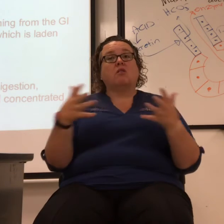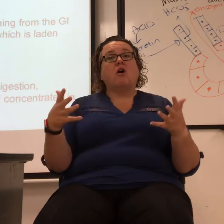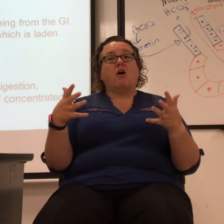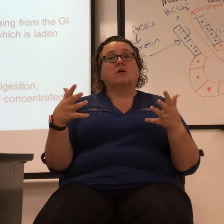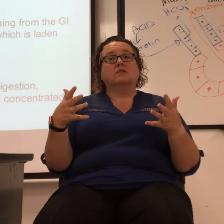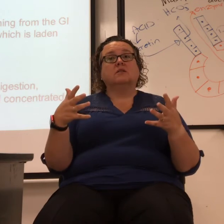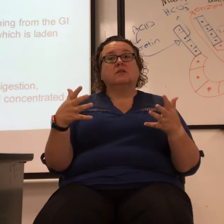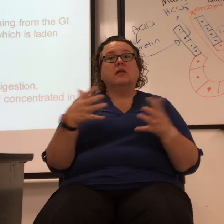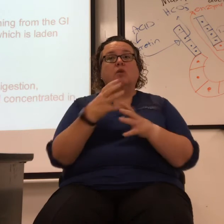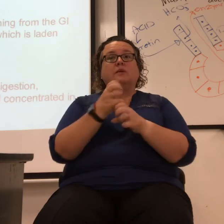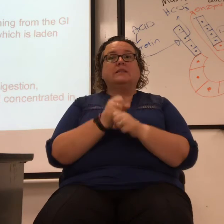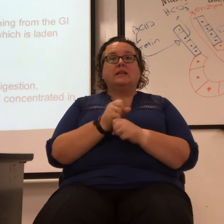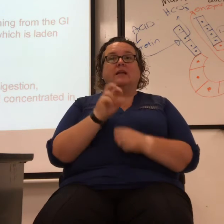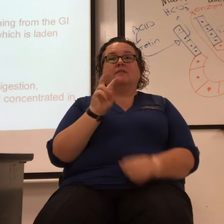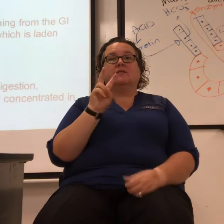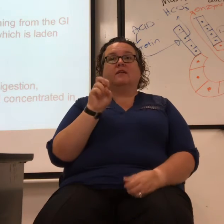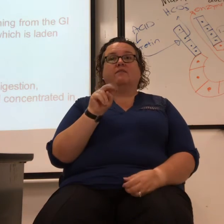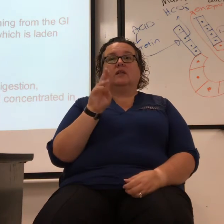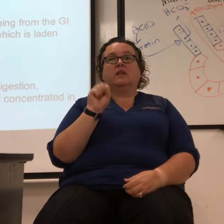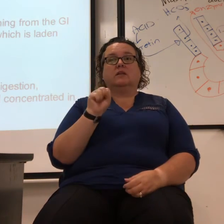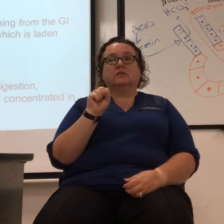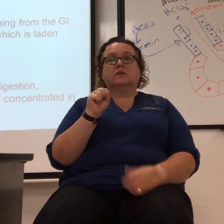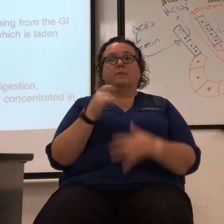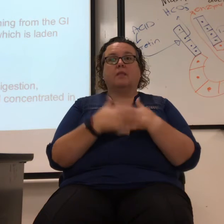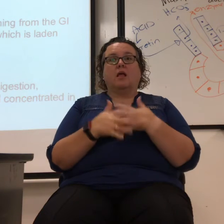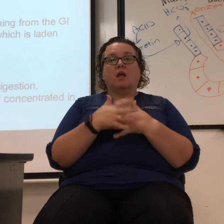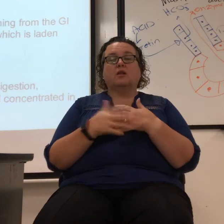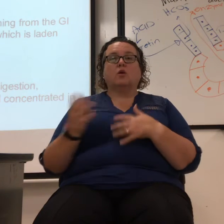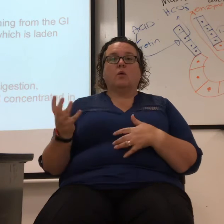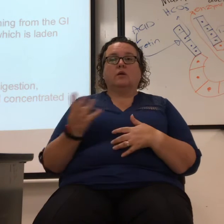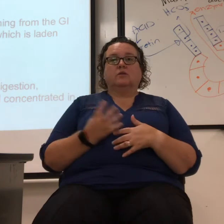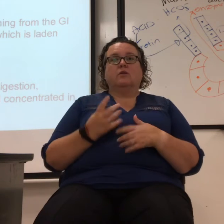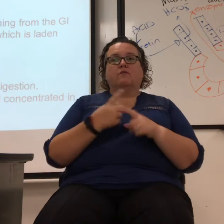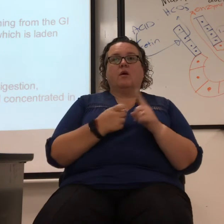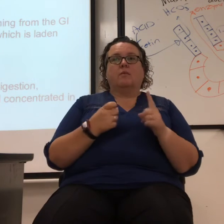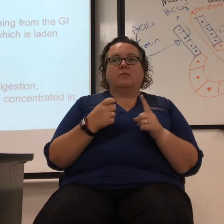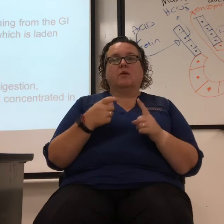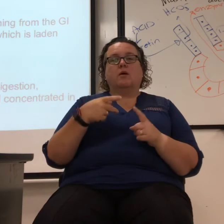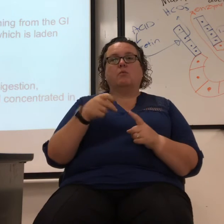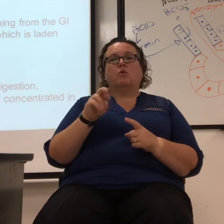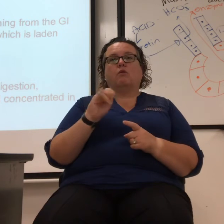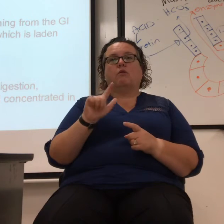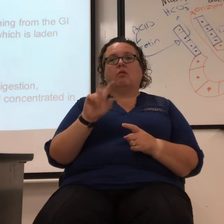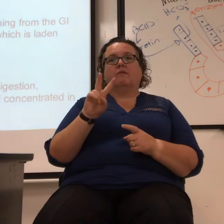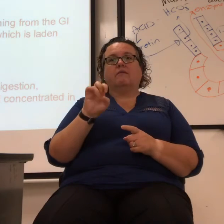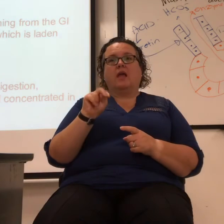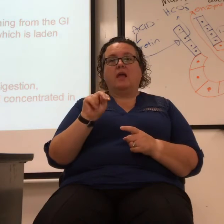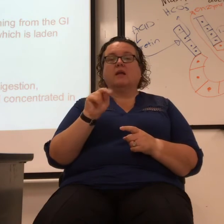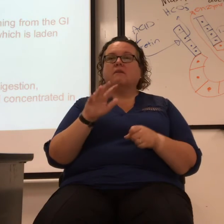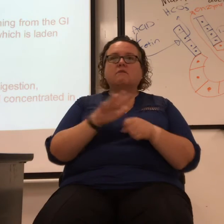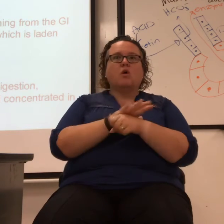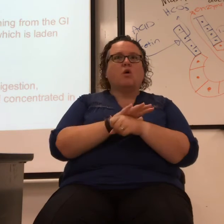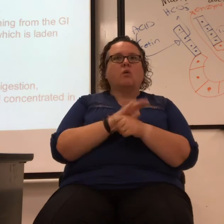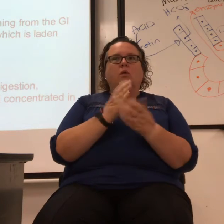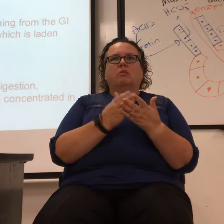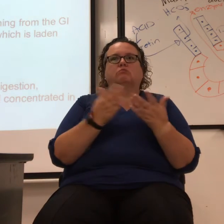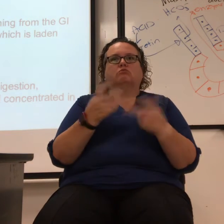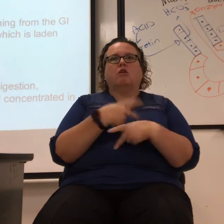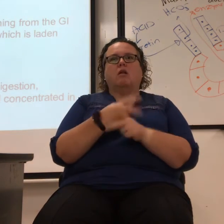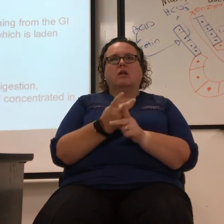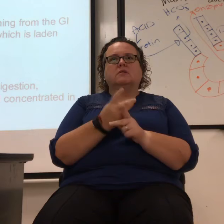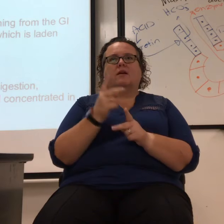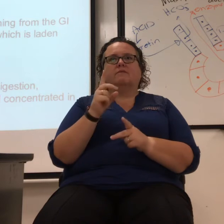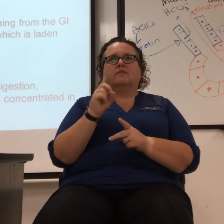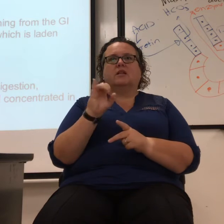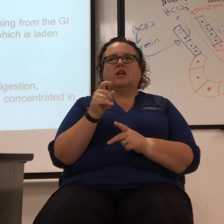receives venous blood returning from the GI tract through a portal vein, which is laden with products of digestion. Basically, it has